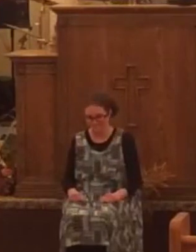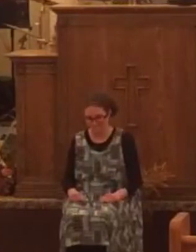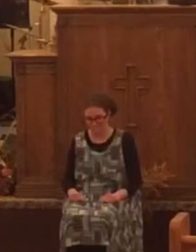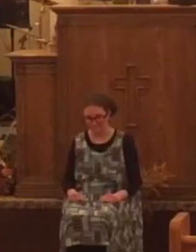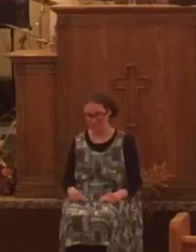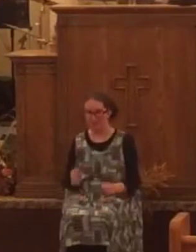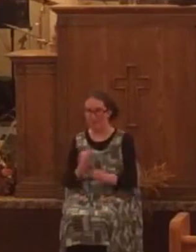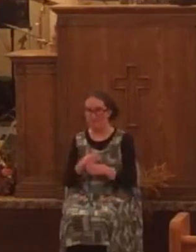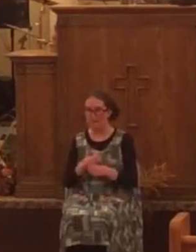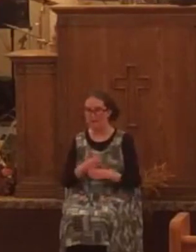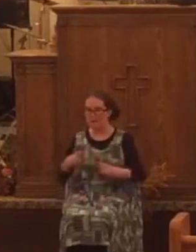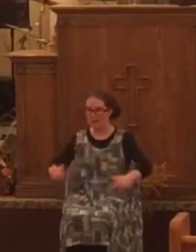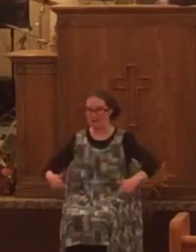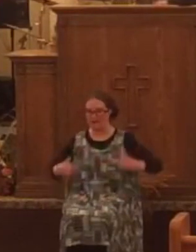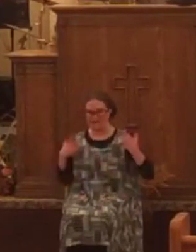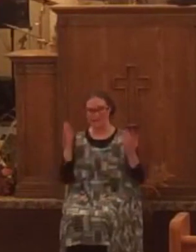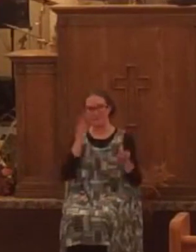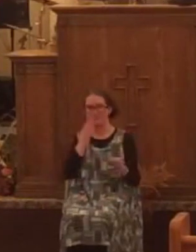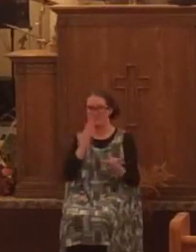So we're going to make her life miserable.